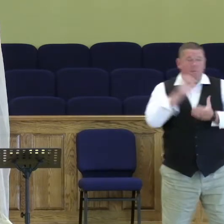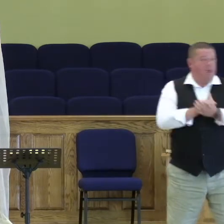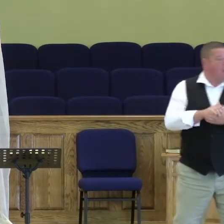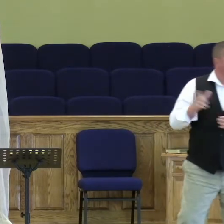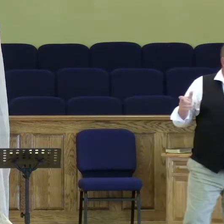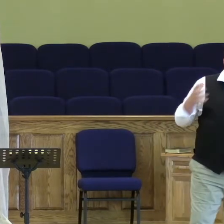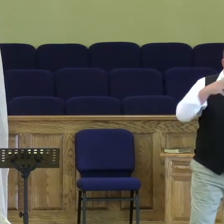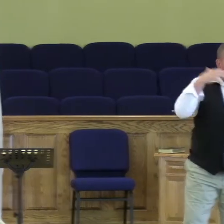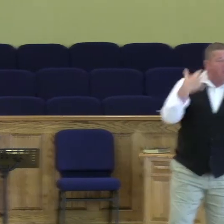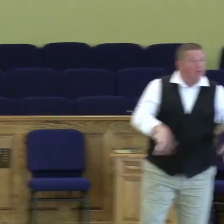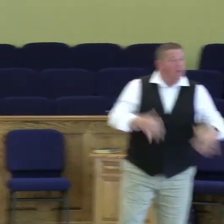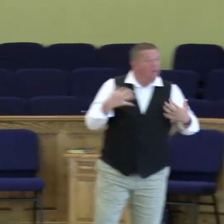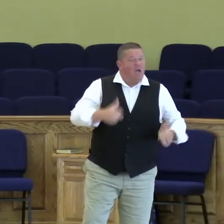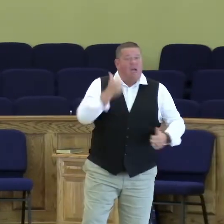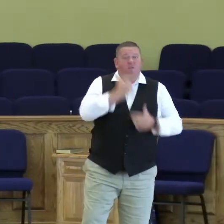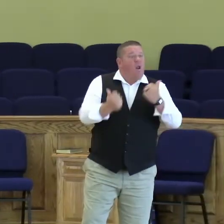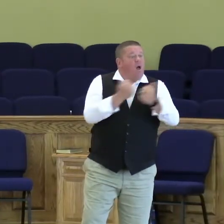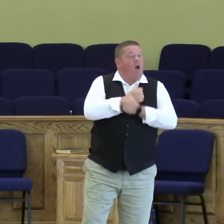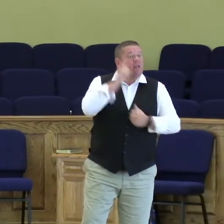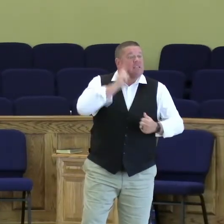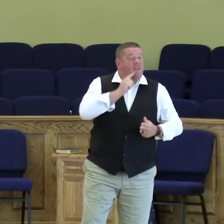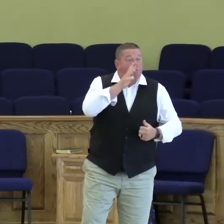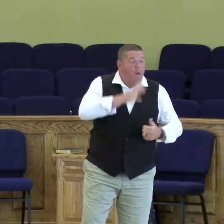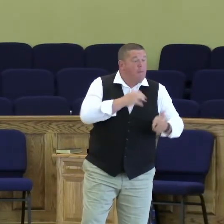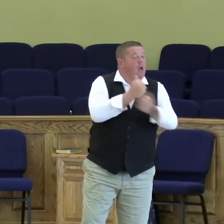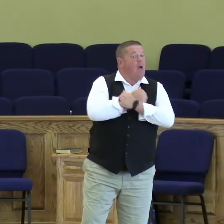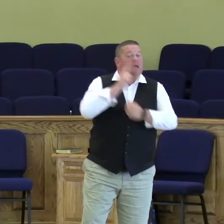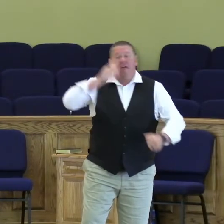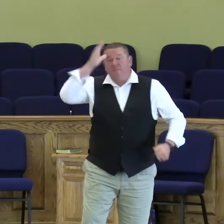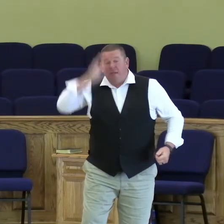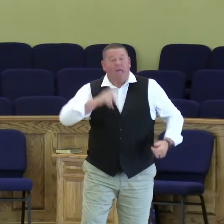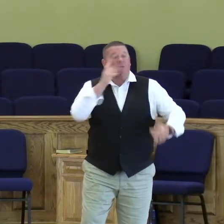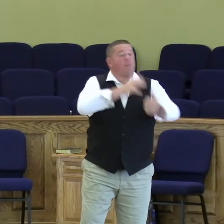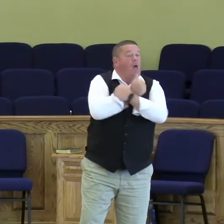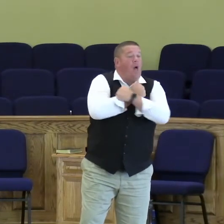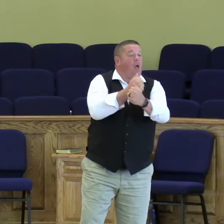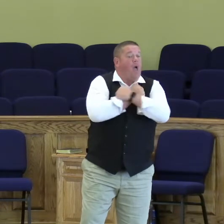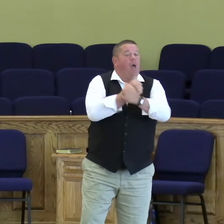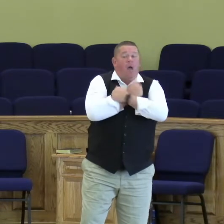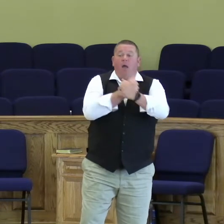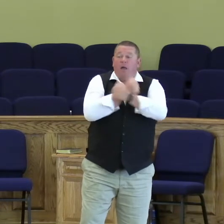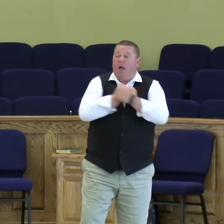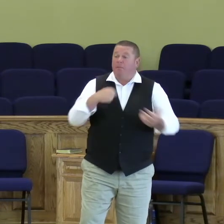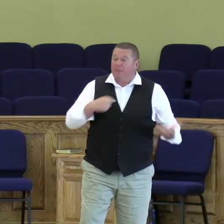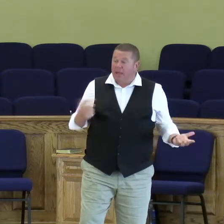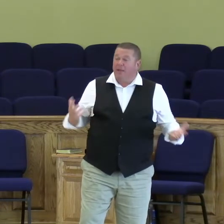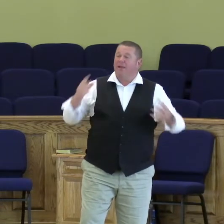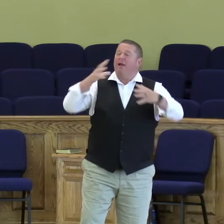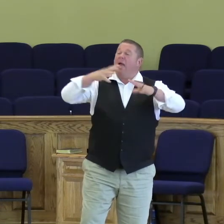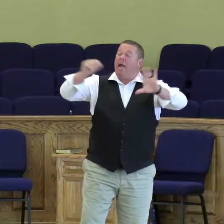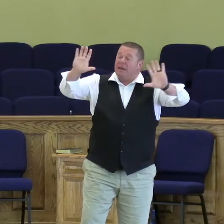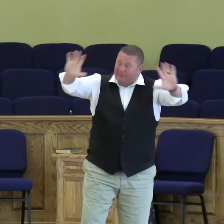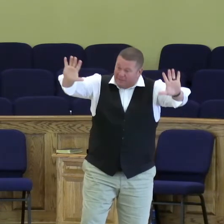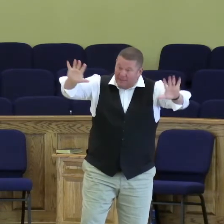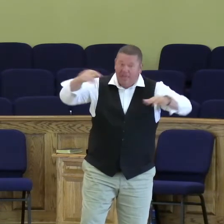used to that when we first got married. And wow, everyone hugs. Every, you know, deaf man, deaf women, they all hug. They love to hug. And